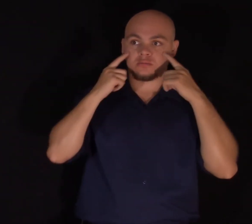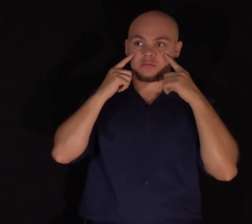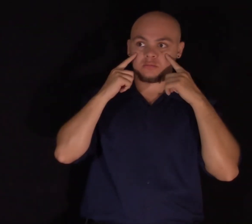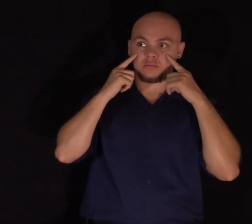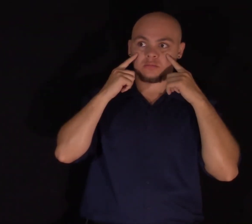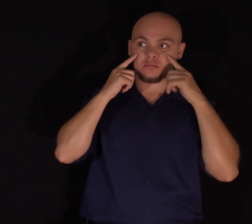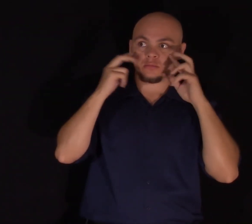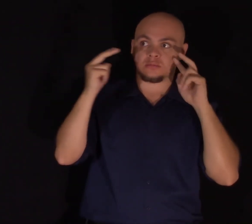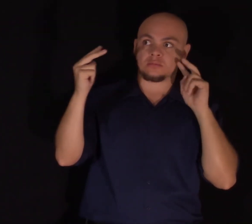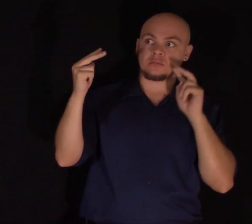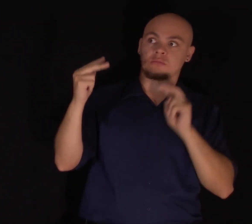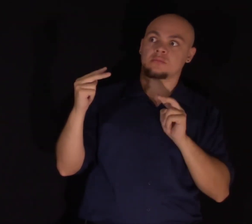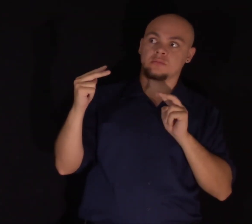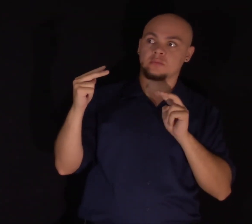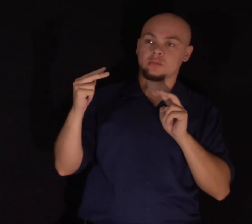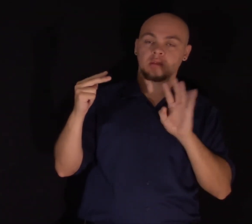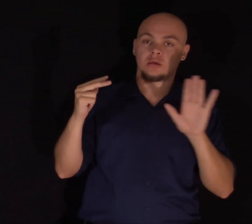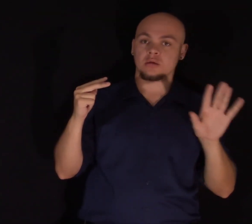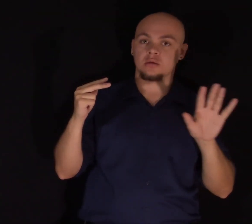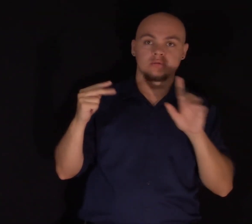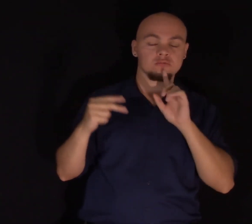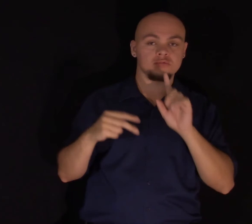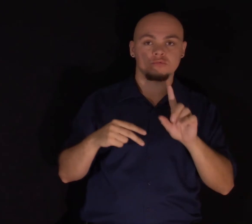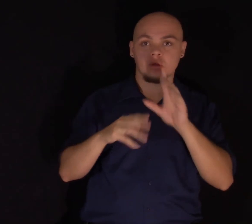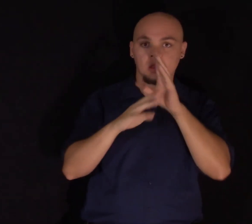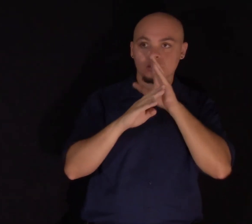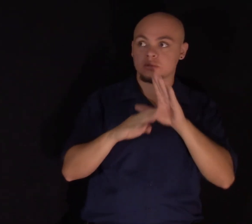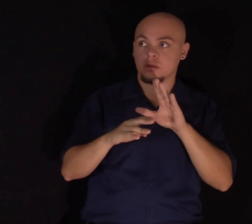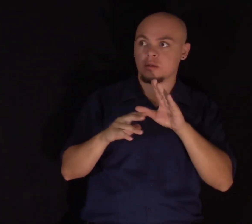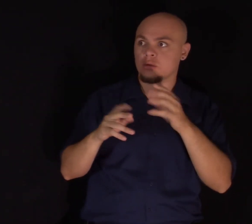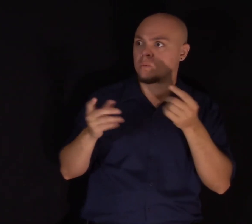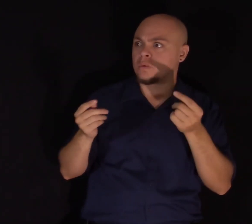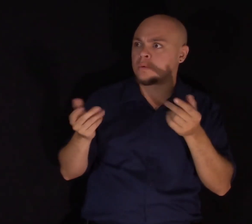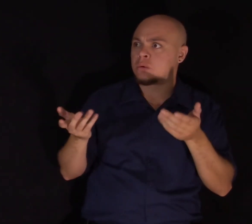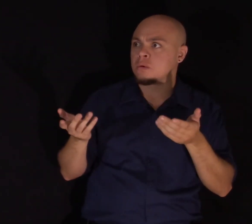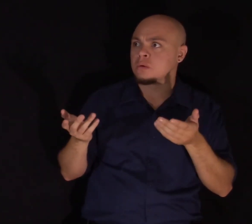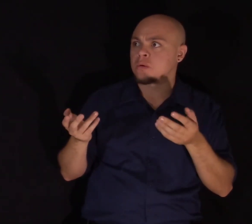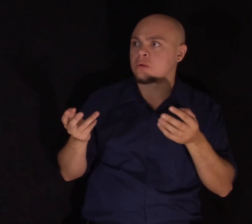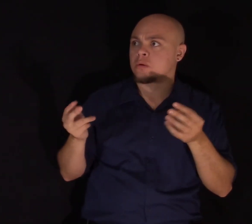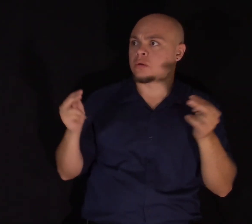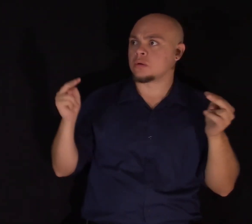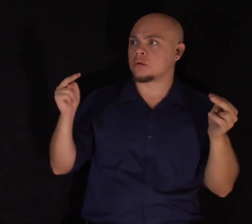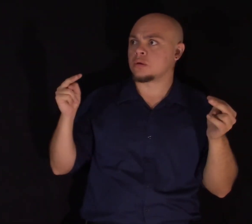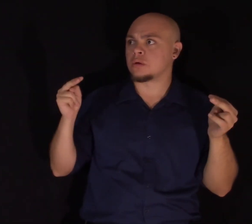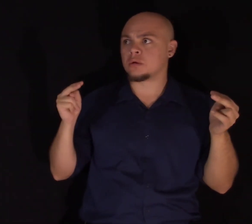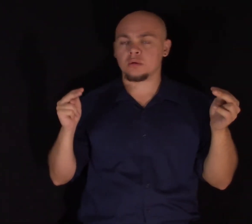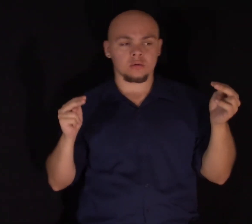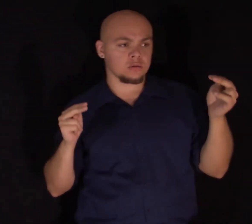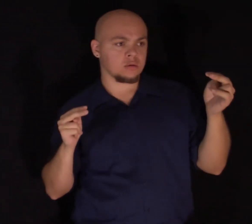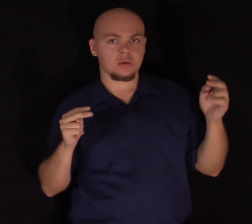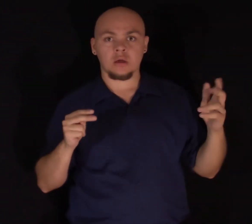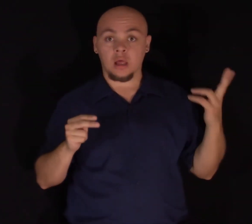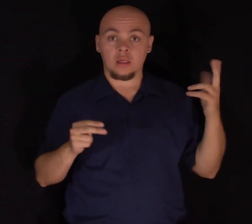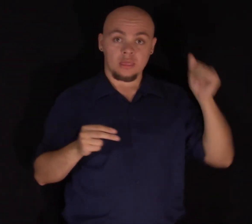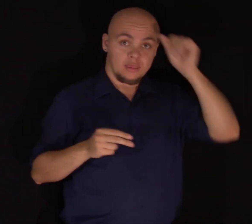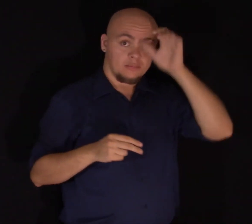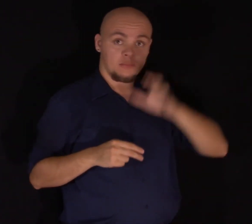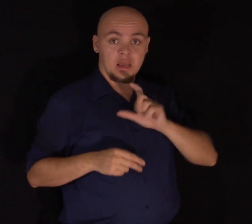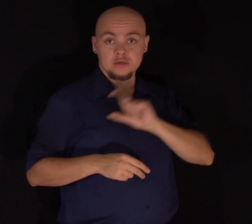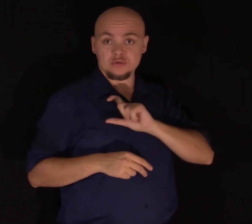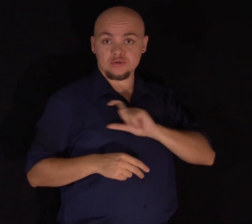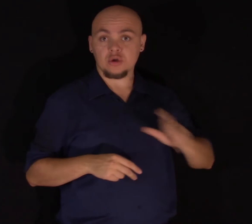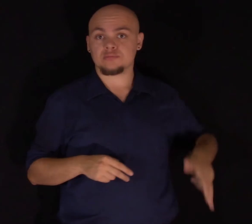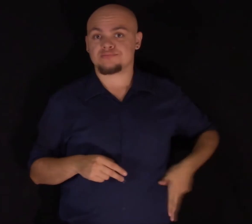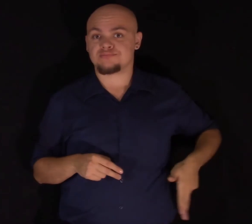upon mine, and his eyes were silently asking me the same question. Well, the bodyguard had his hand on his gun, looking back and